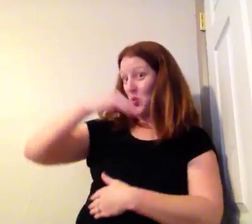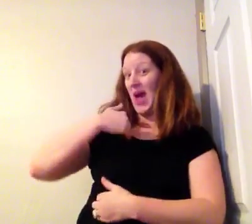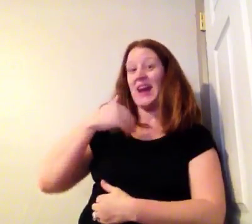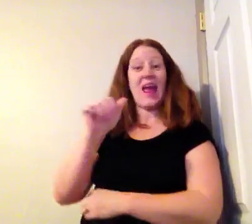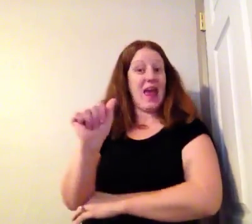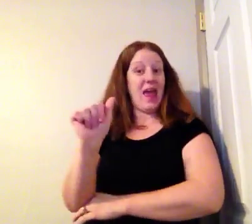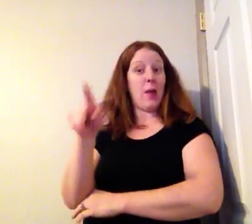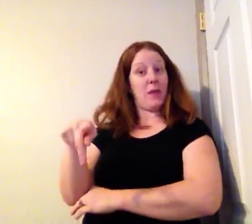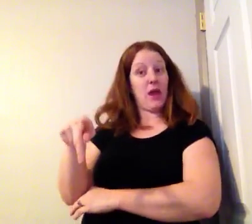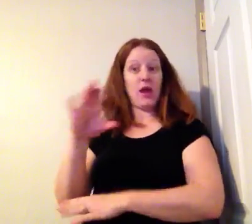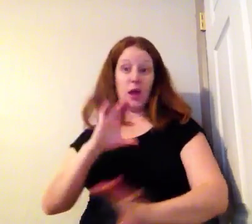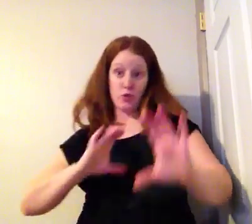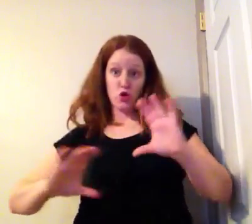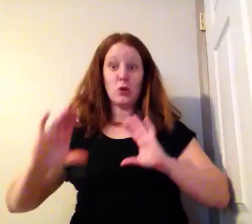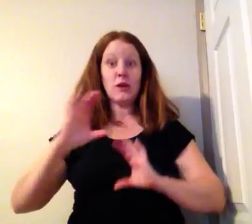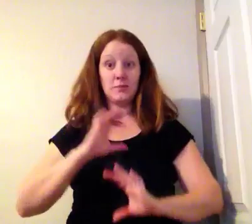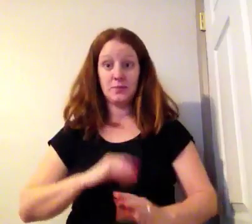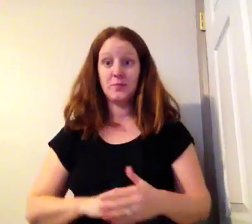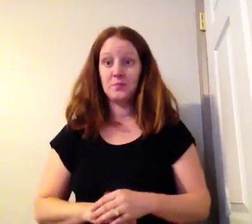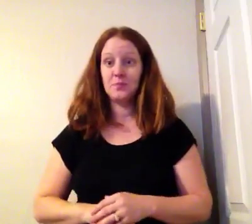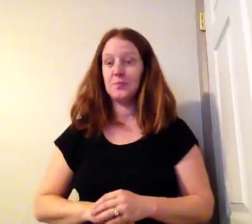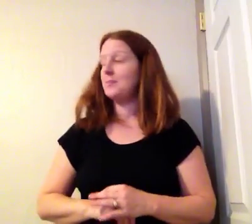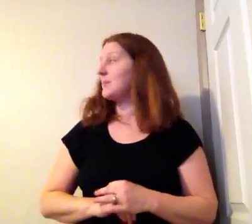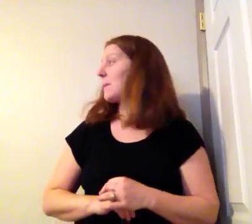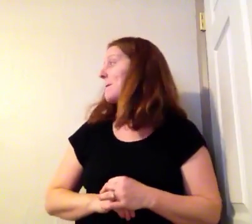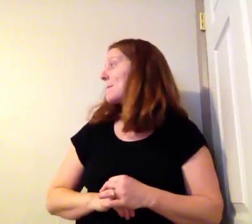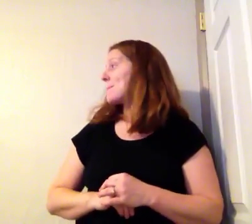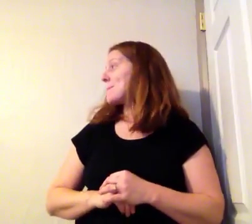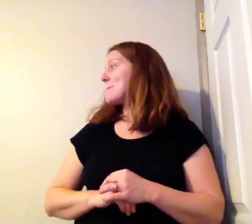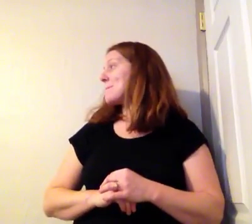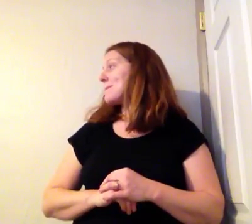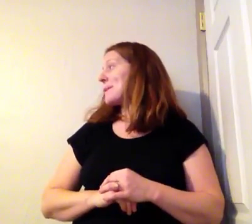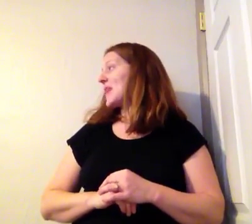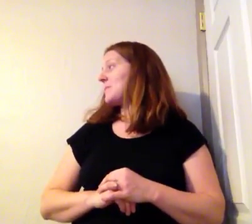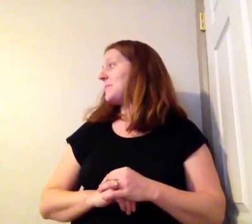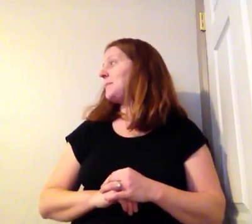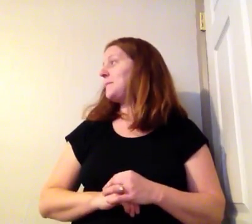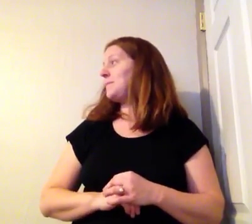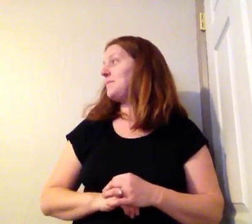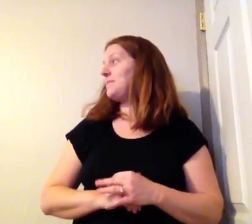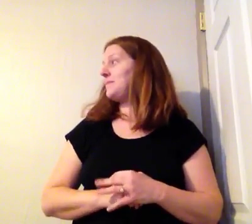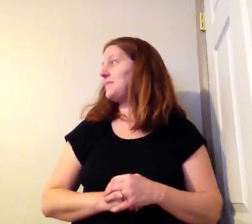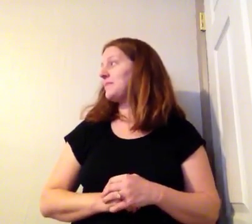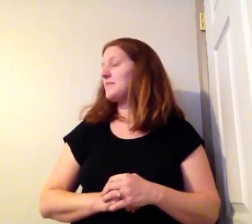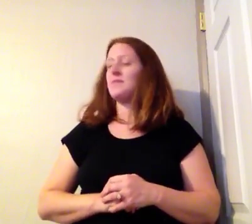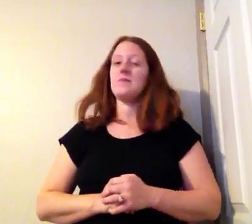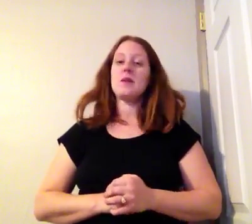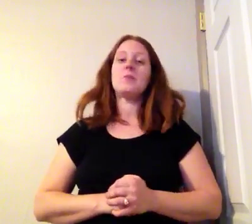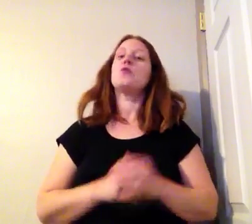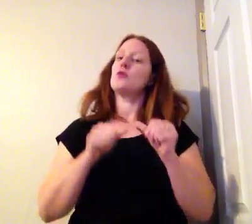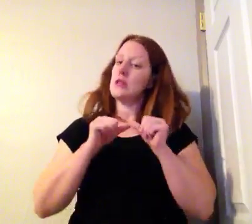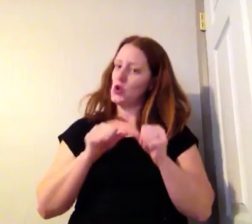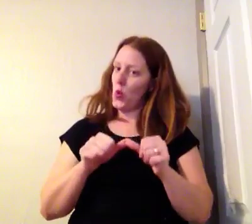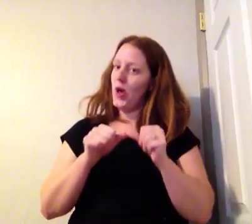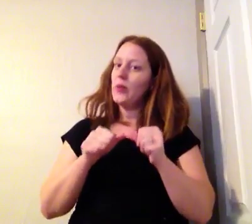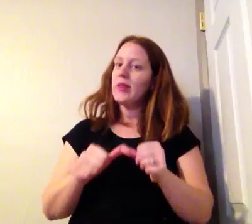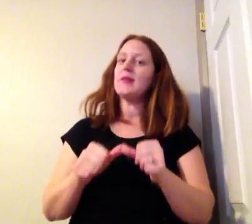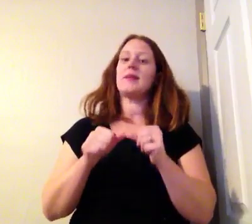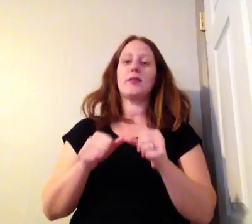it's AP, okay? Good. So let's go on with this here. So you've seen